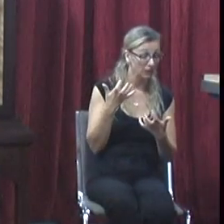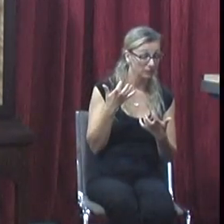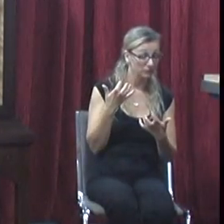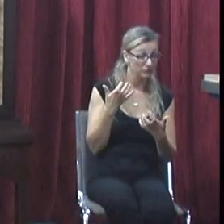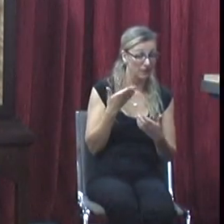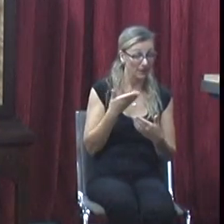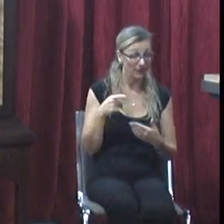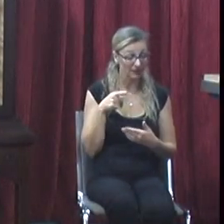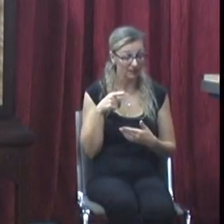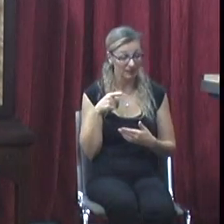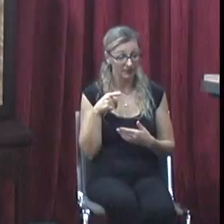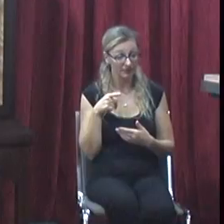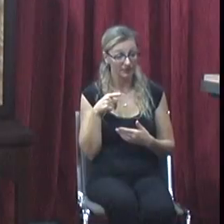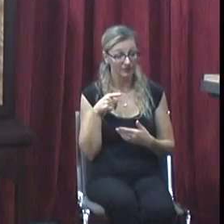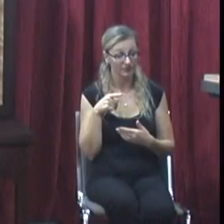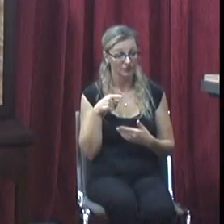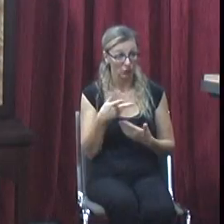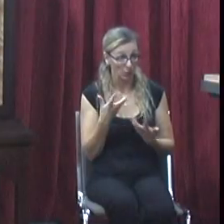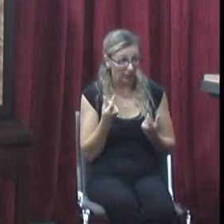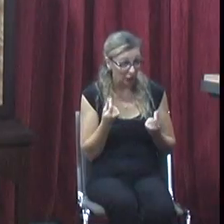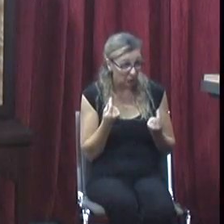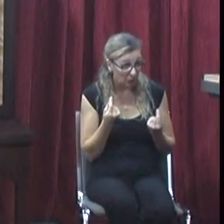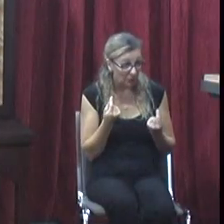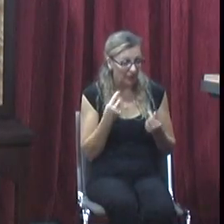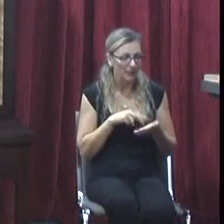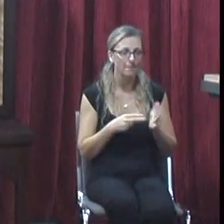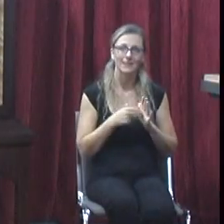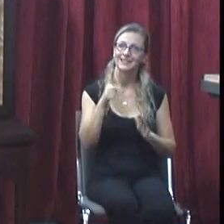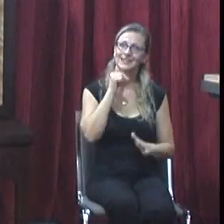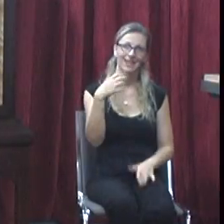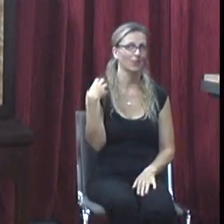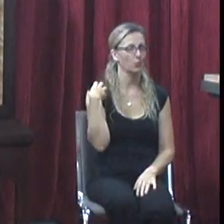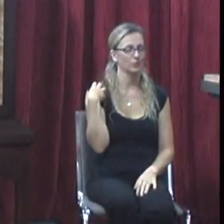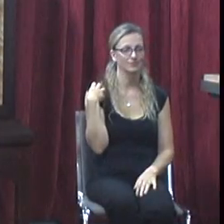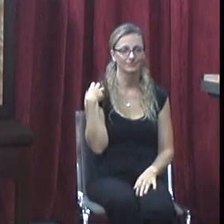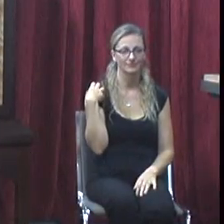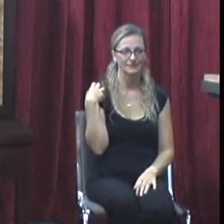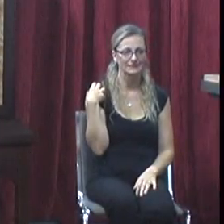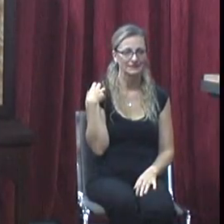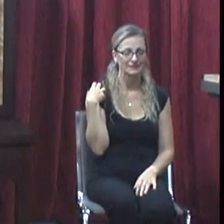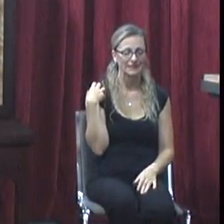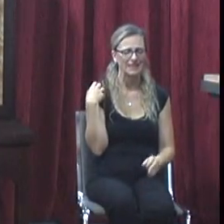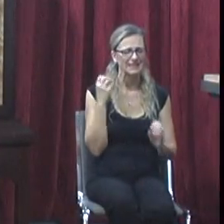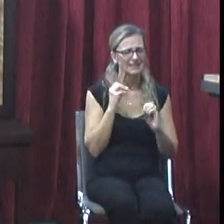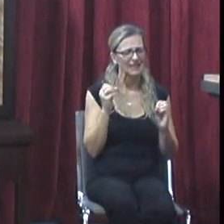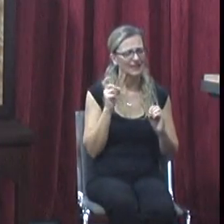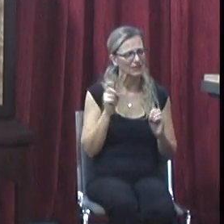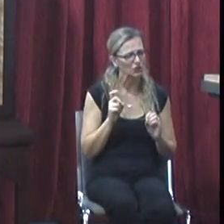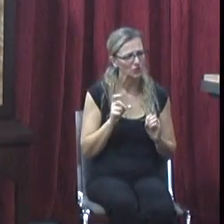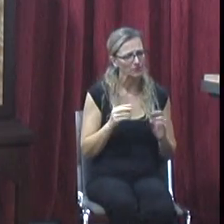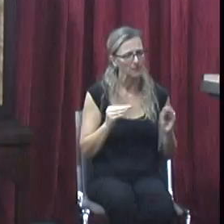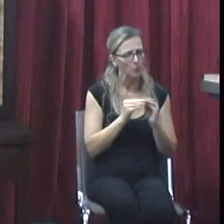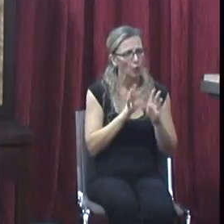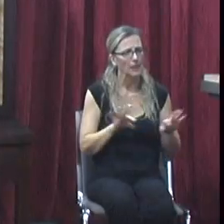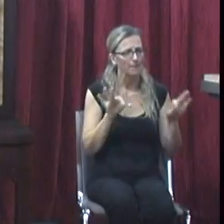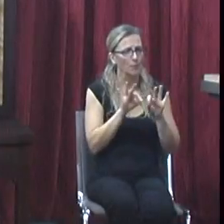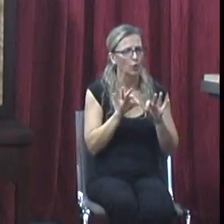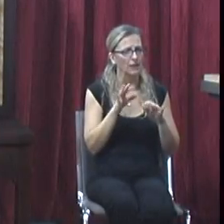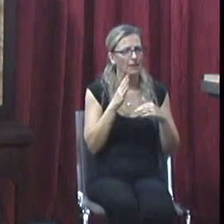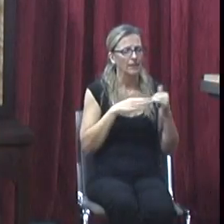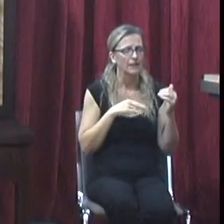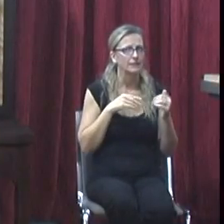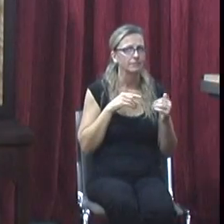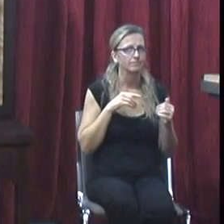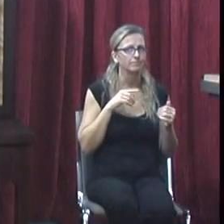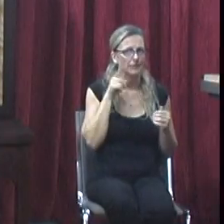not Lord of those things. Nothing is to be more important to you or to me than the one who